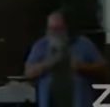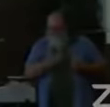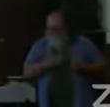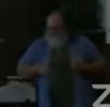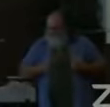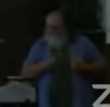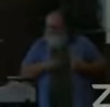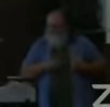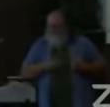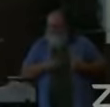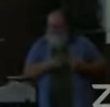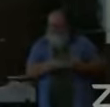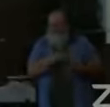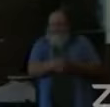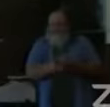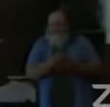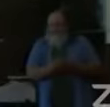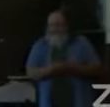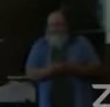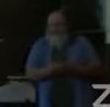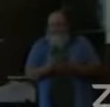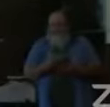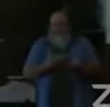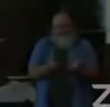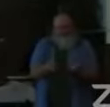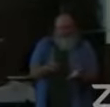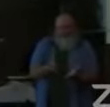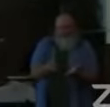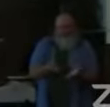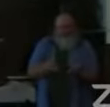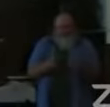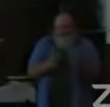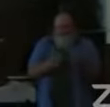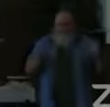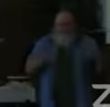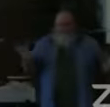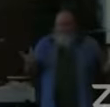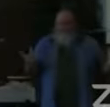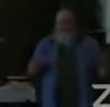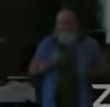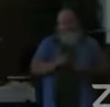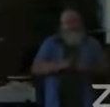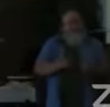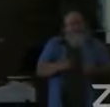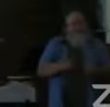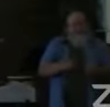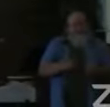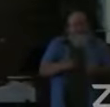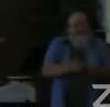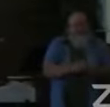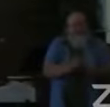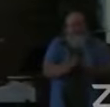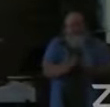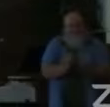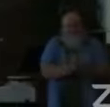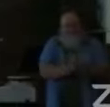That sacrifice is too great. But the Bible says that God loved us so much that he sent his one and only